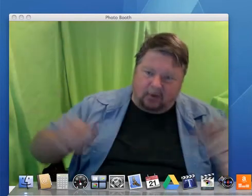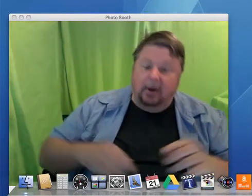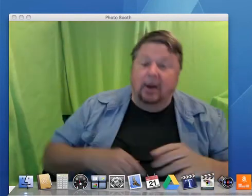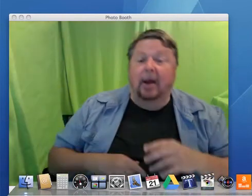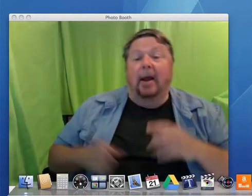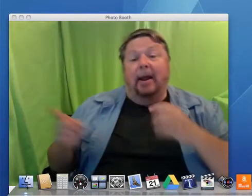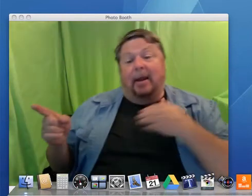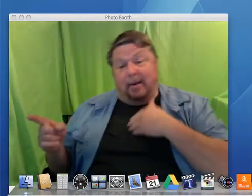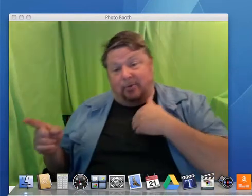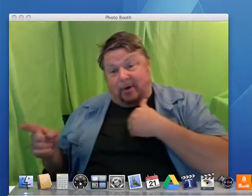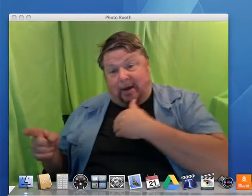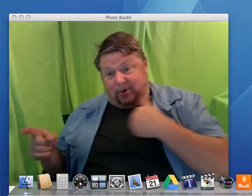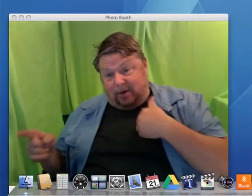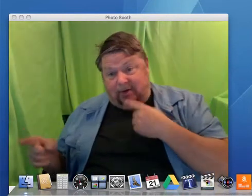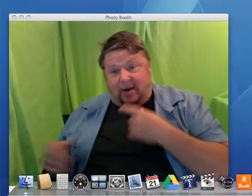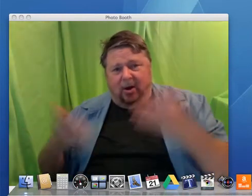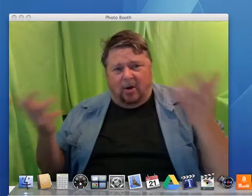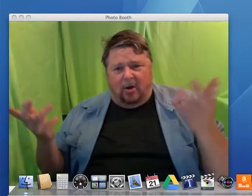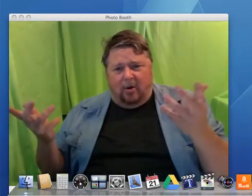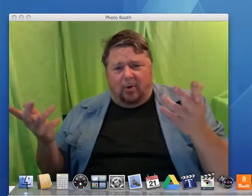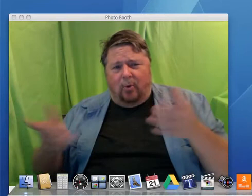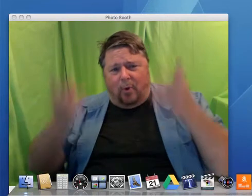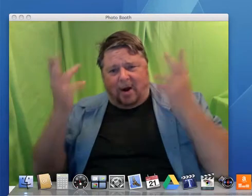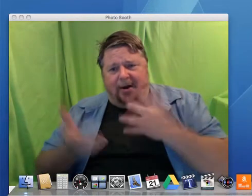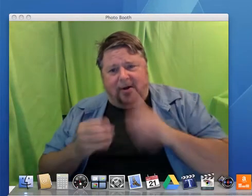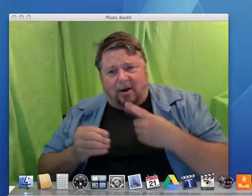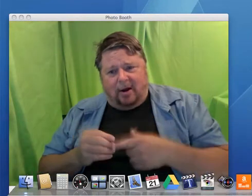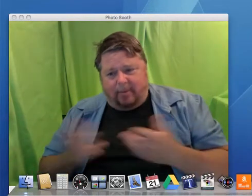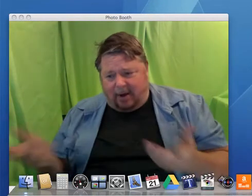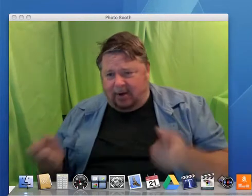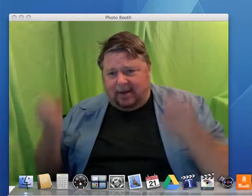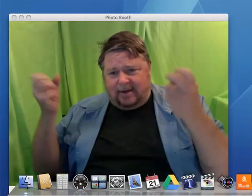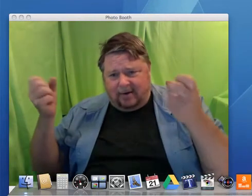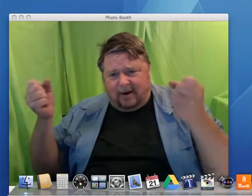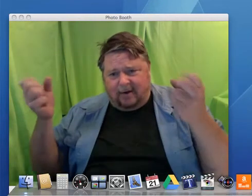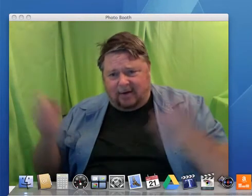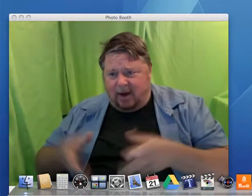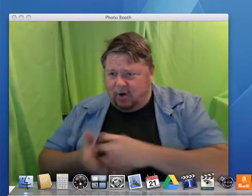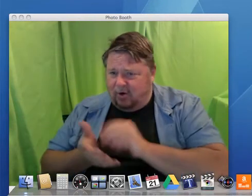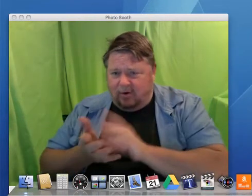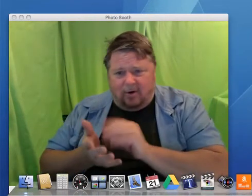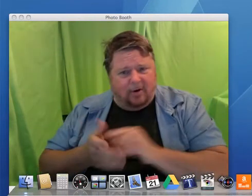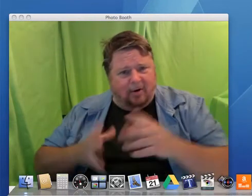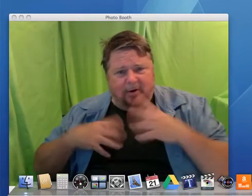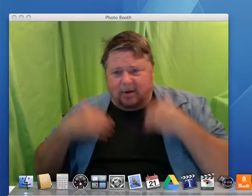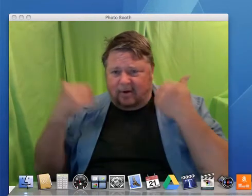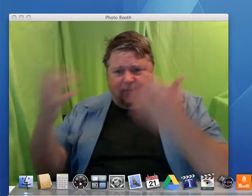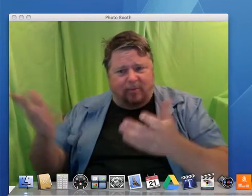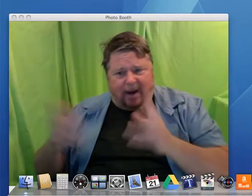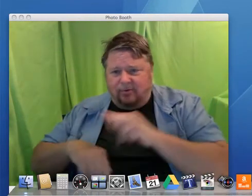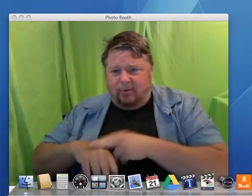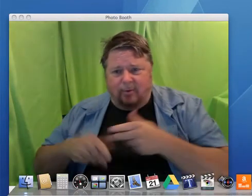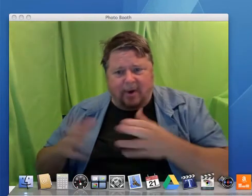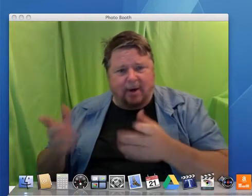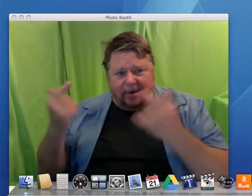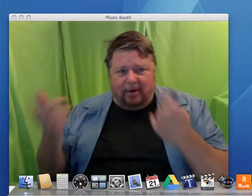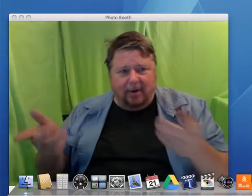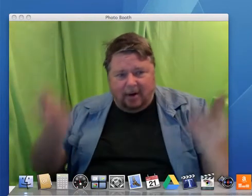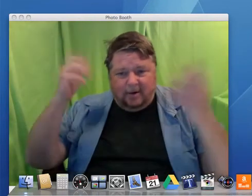allowed. EMG said, what are you talking about? Sign, learn. That's a natural